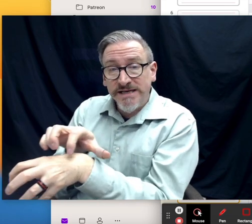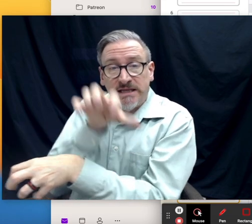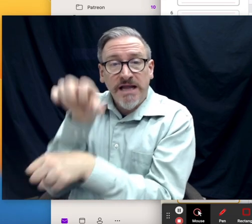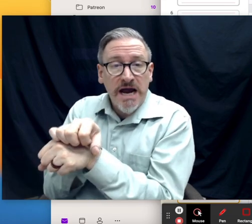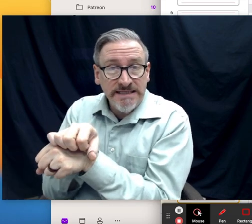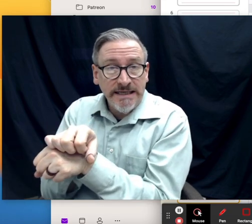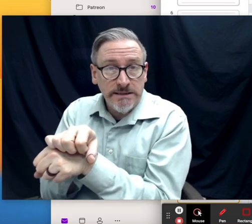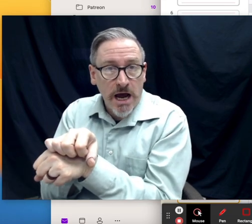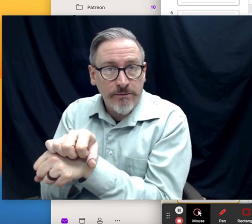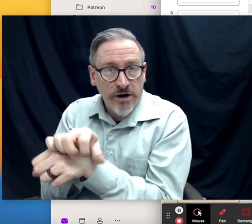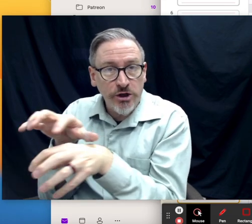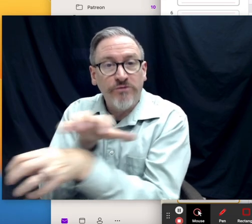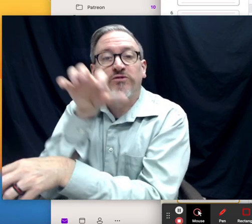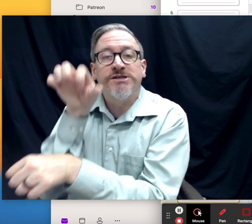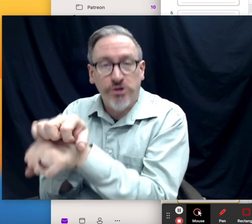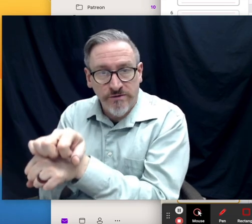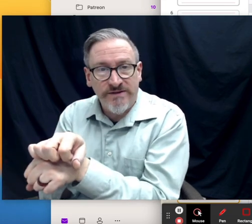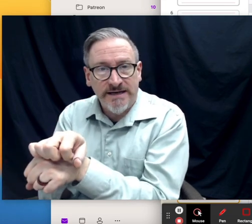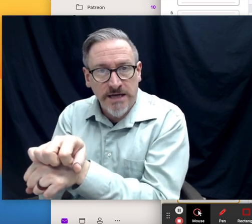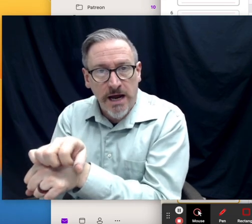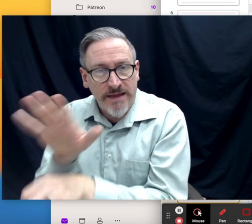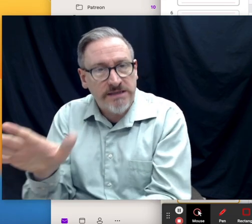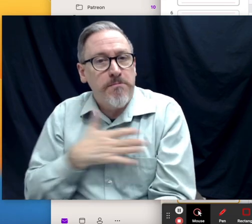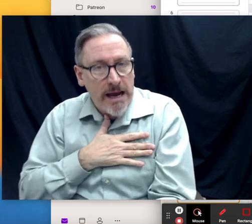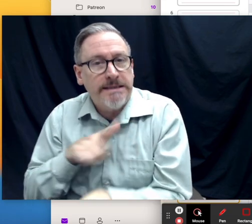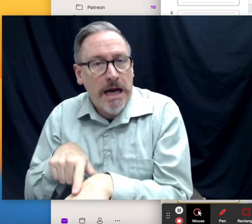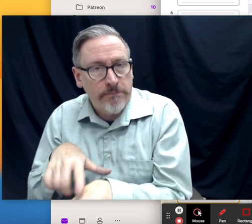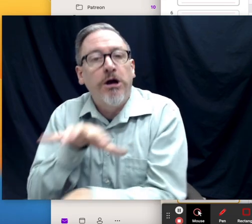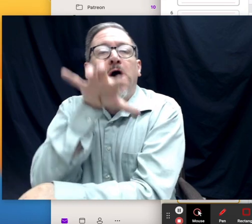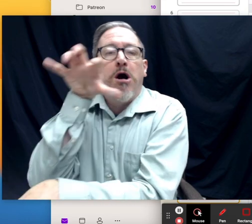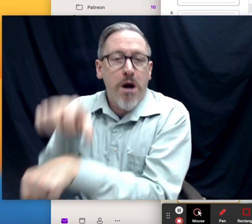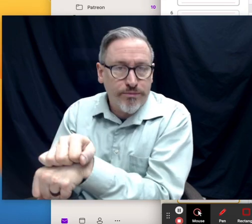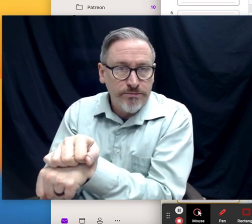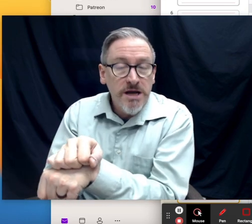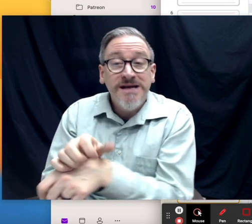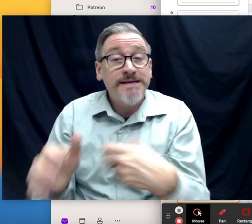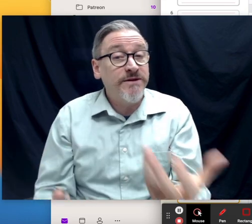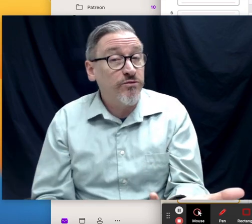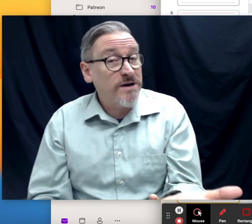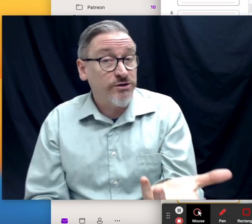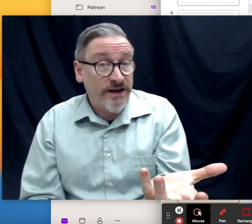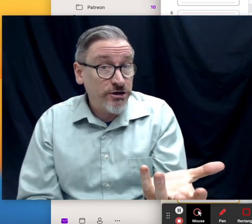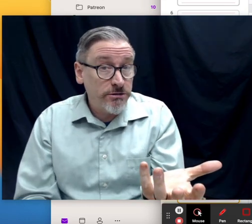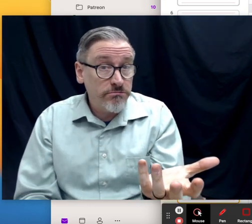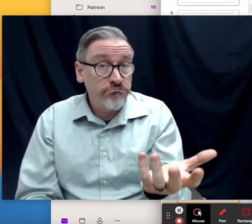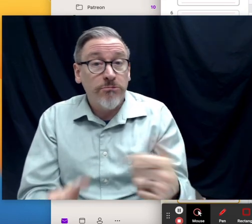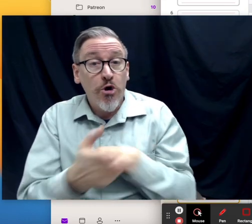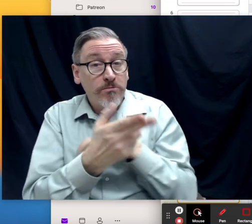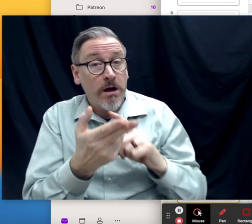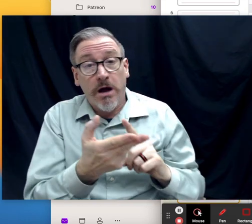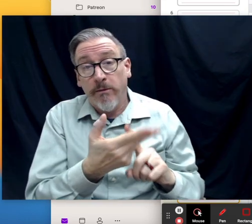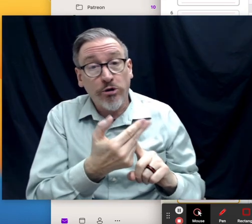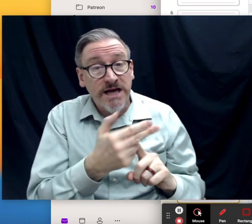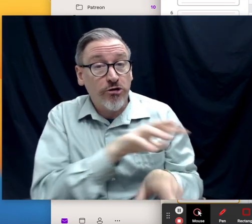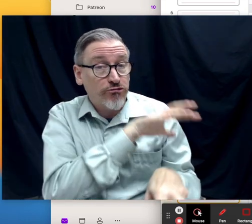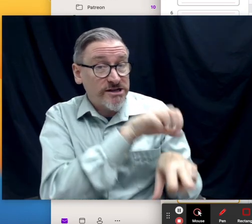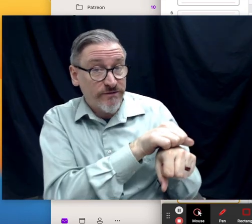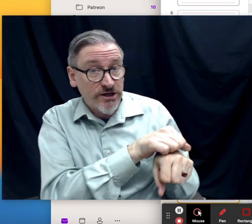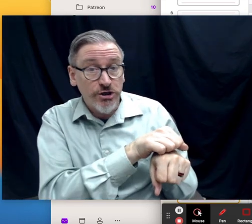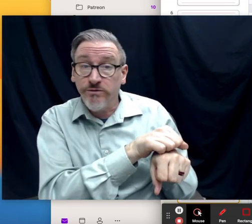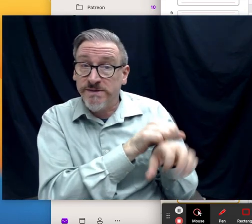Appointment is a locked in time, right? You've reserved that time. That's my time. Same thing for reservation.